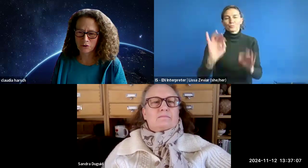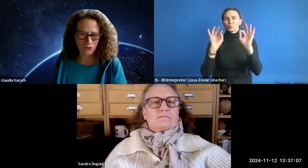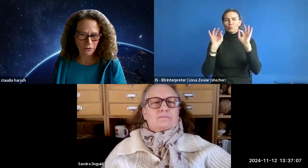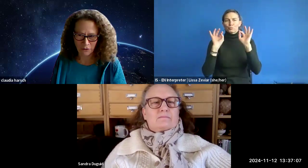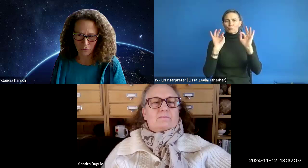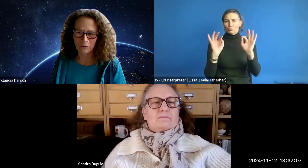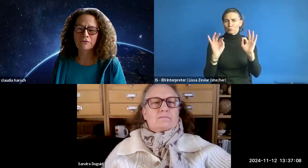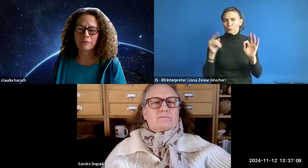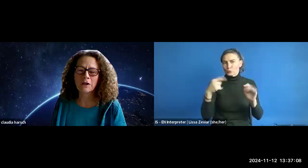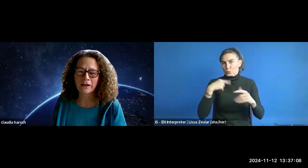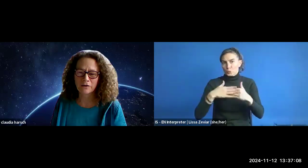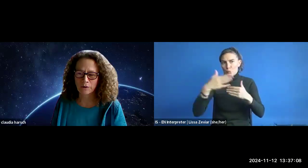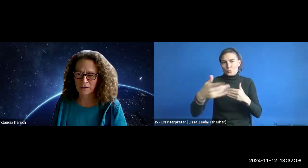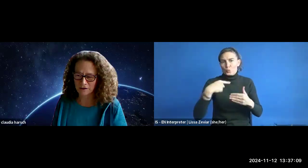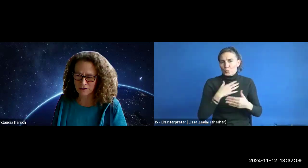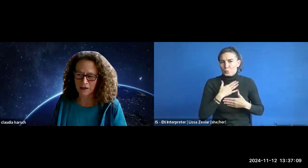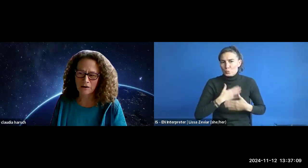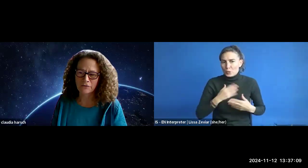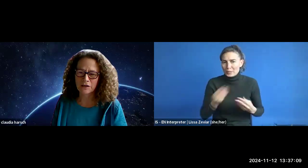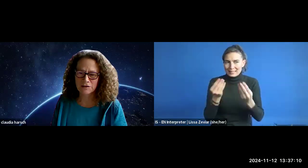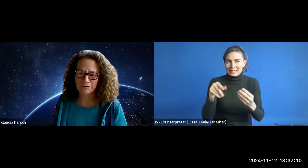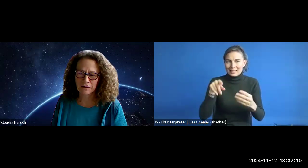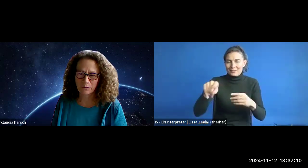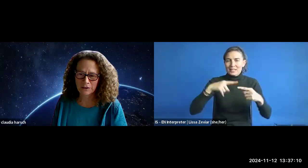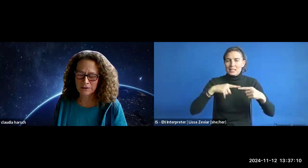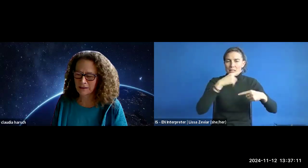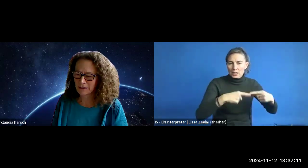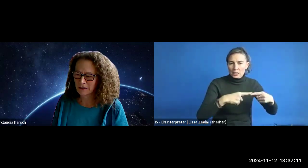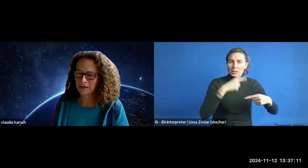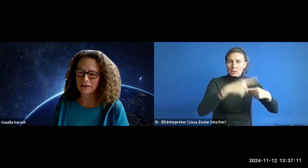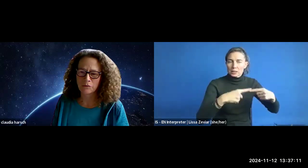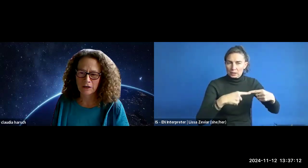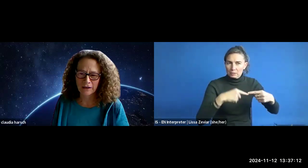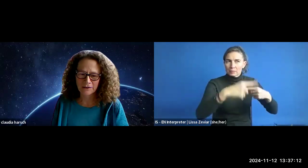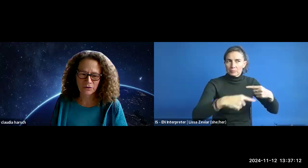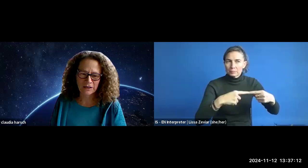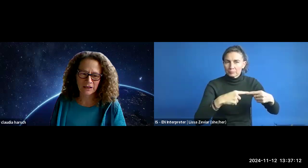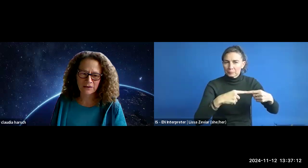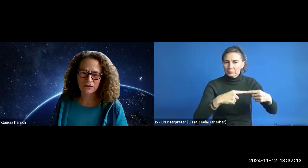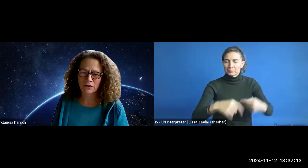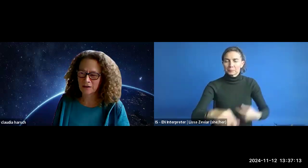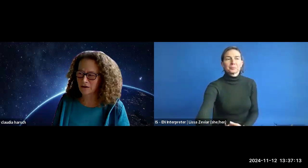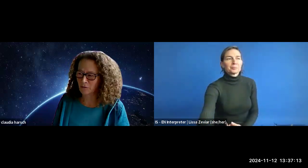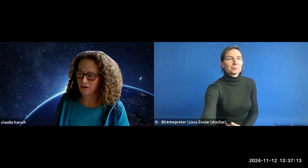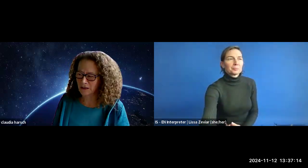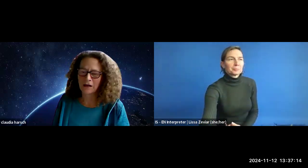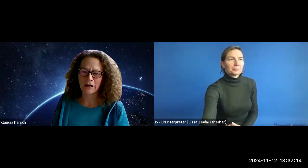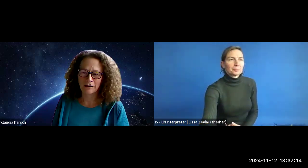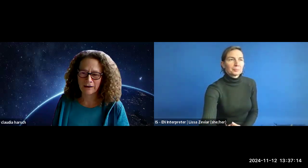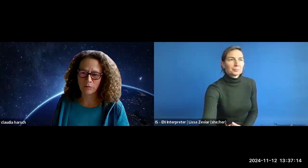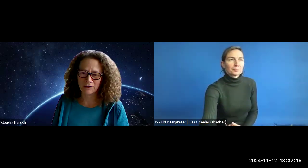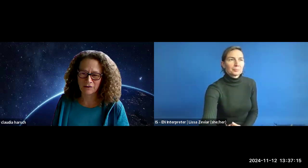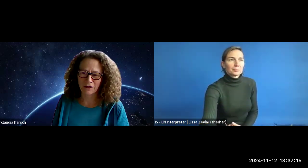and I'm sure you're all familiar with the cycle of test development. And I would like to get that together with